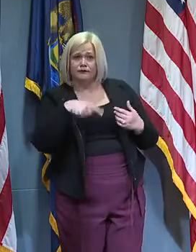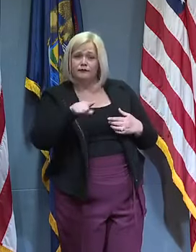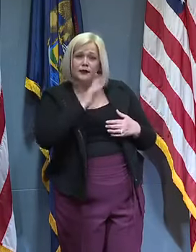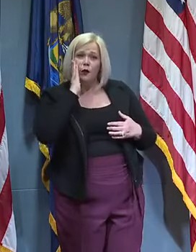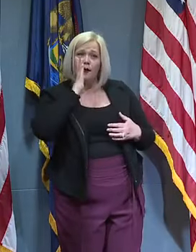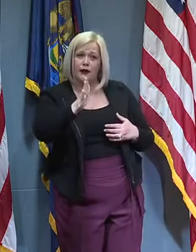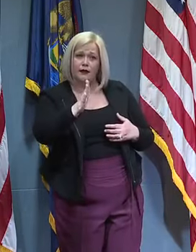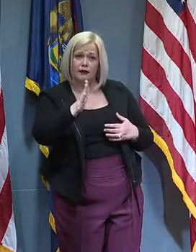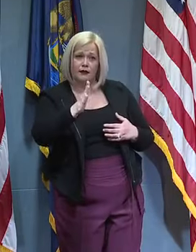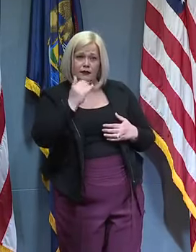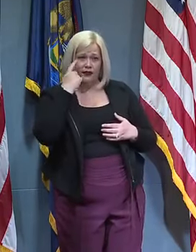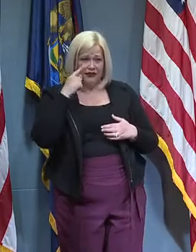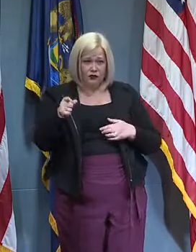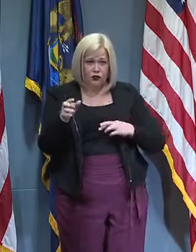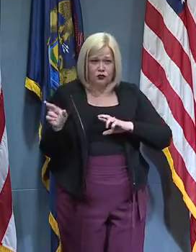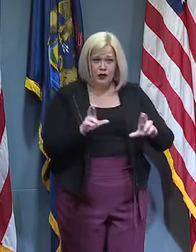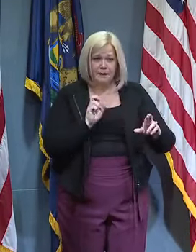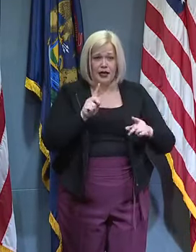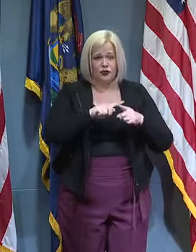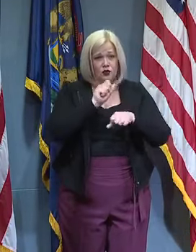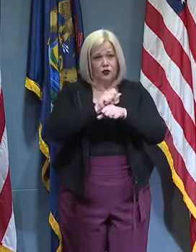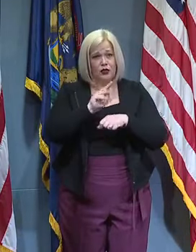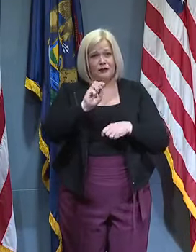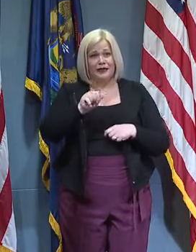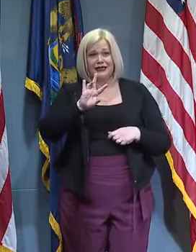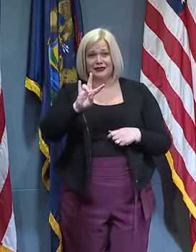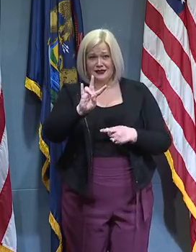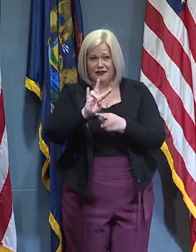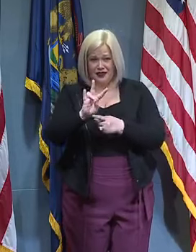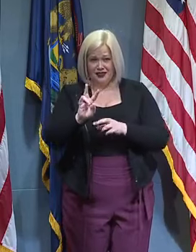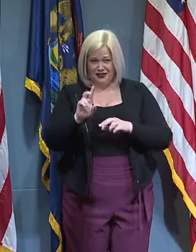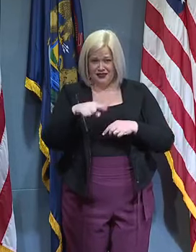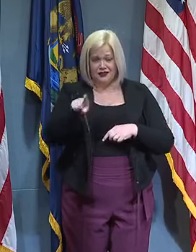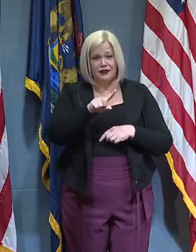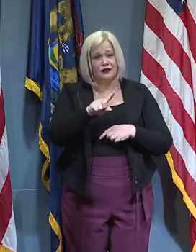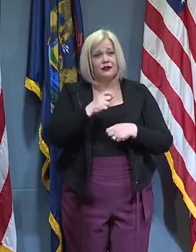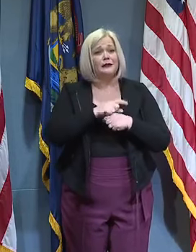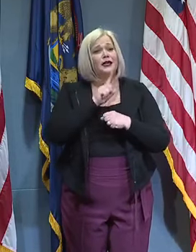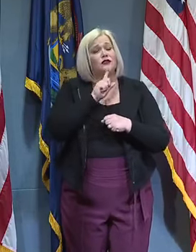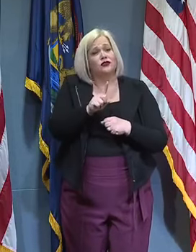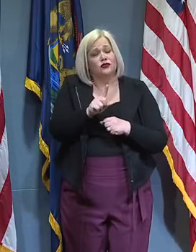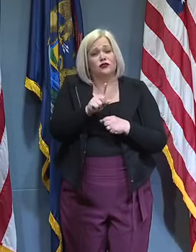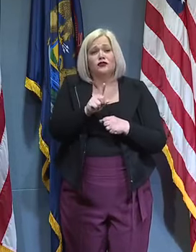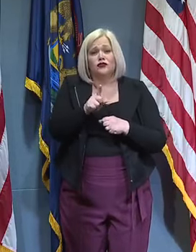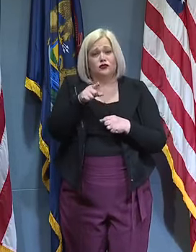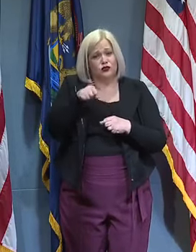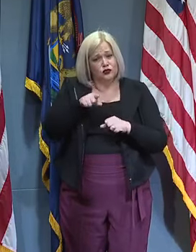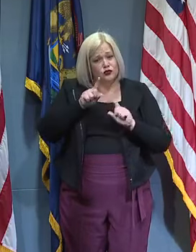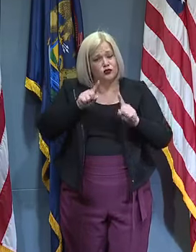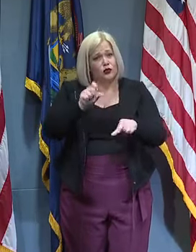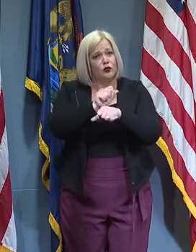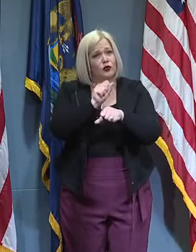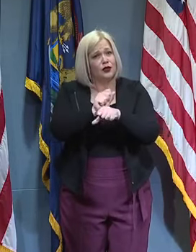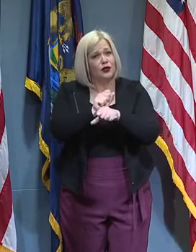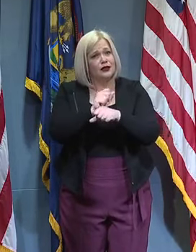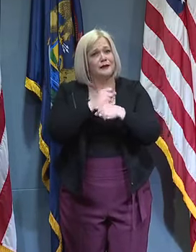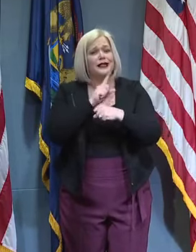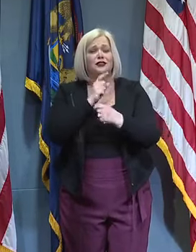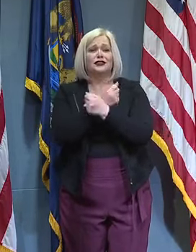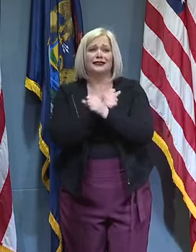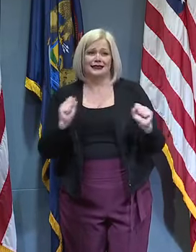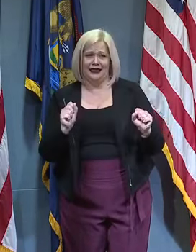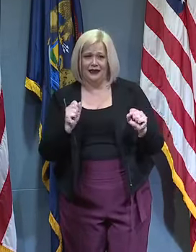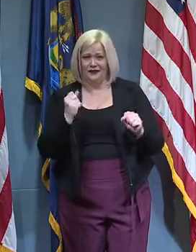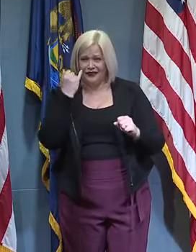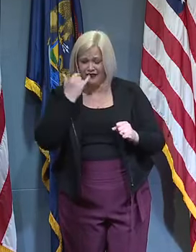you who are gearing up to go back to work on May 7th, please do your part and remember to be safe. Stay home